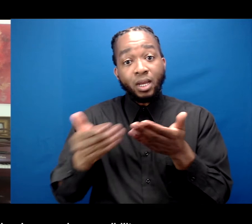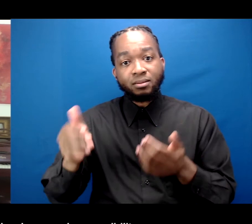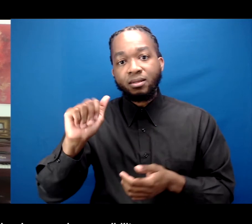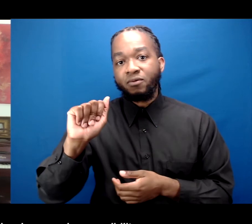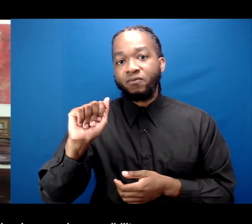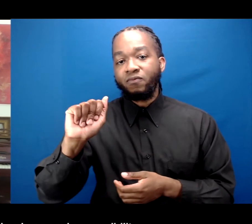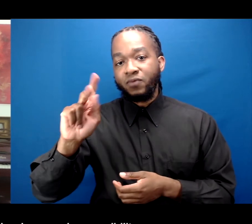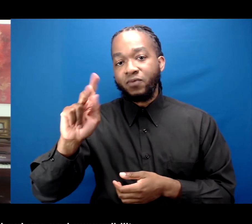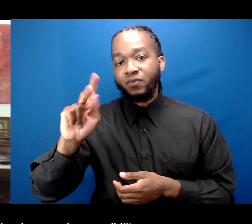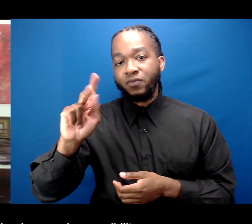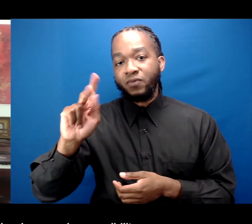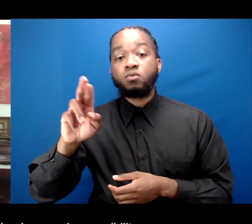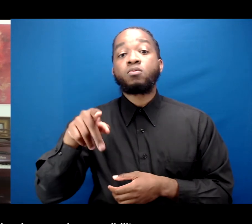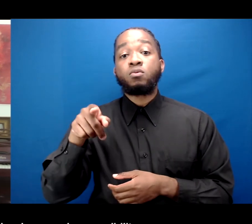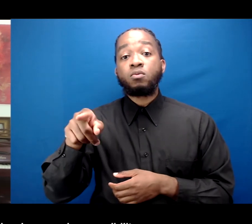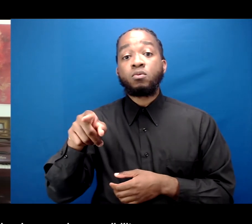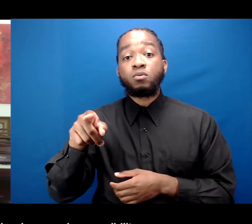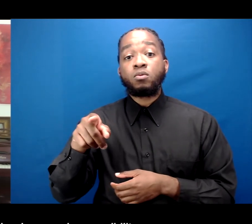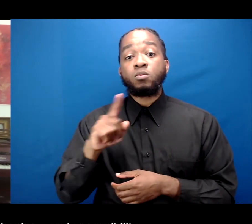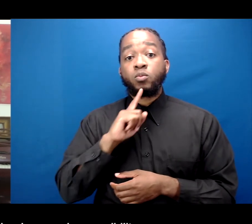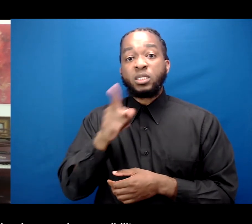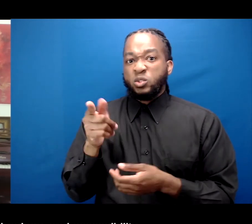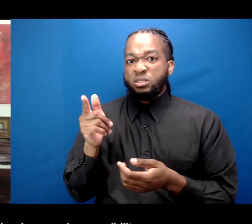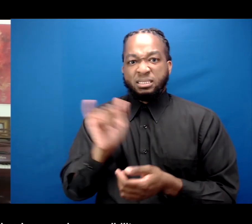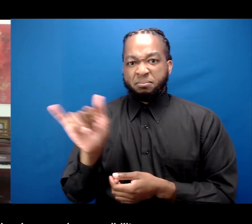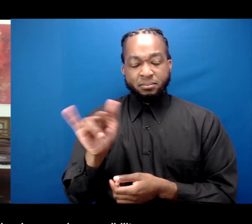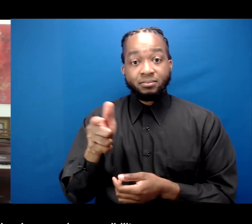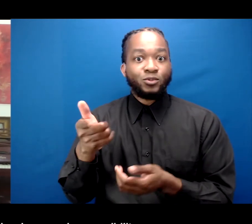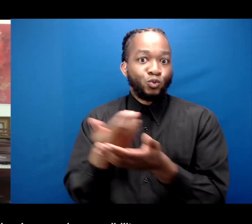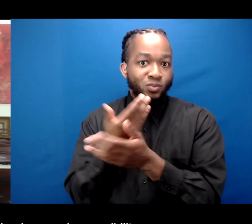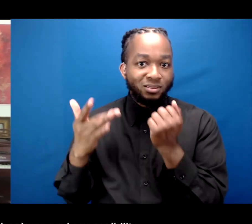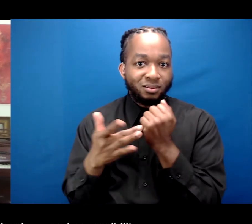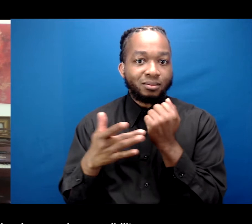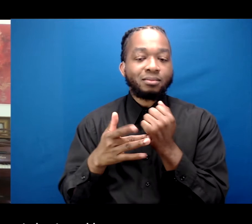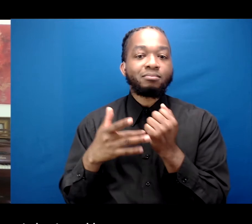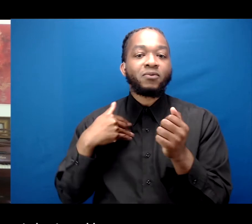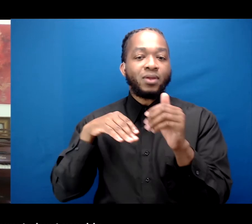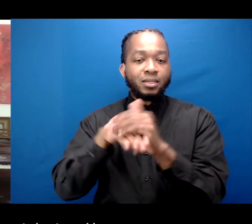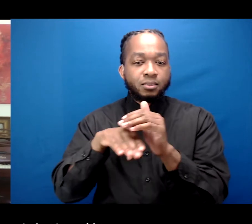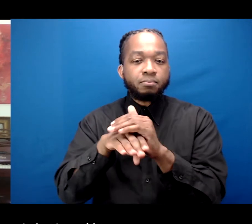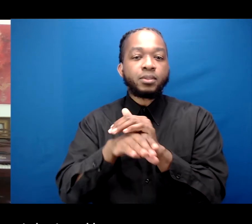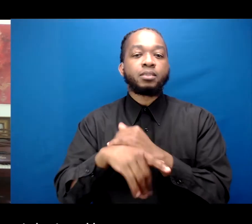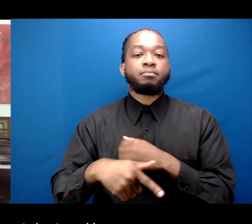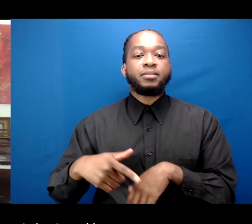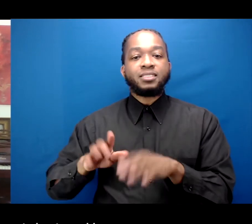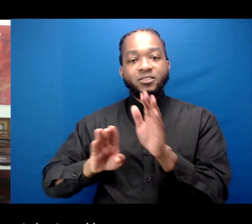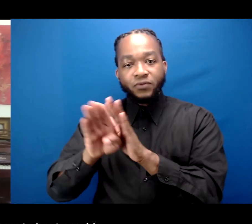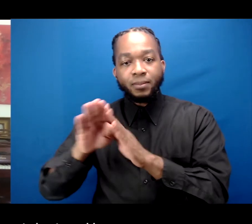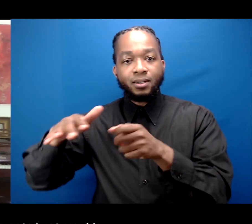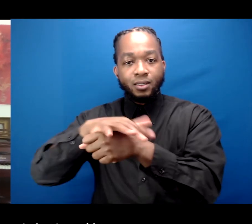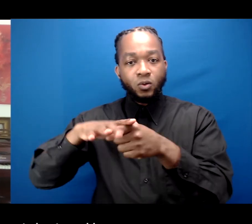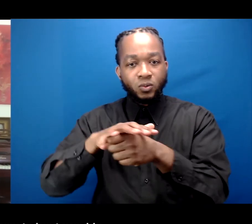emerging technology, and accessibility is likewise an evolving area as well. We're working to understand how to best